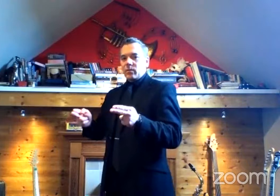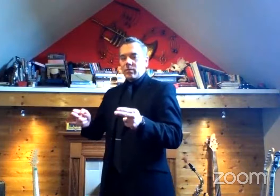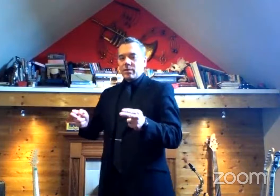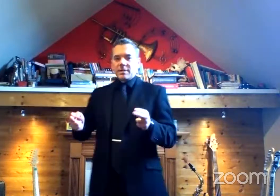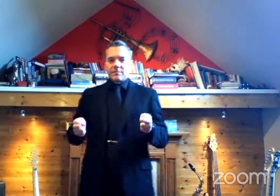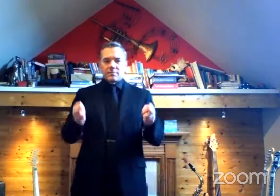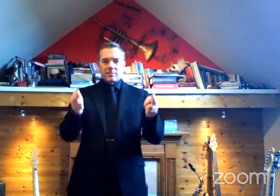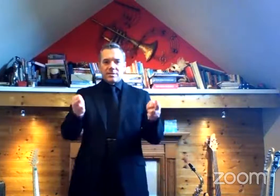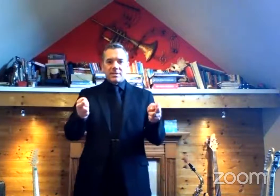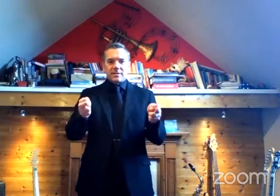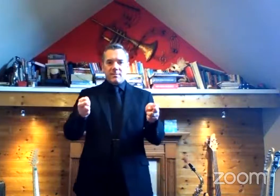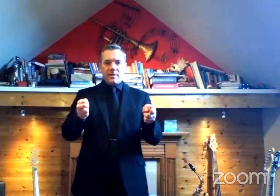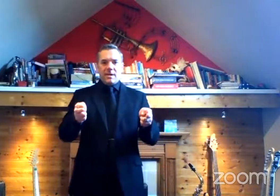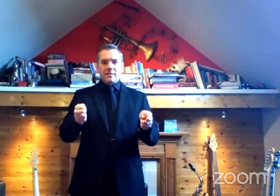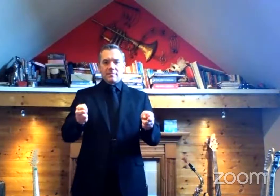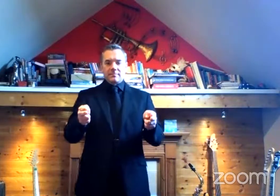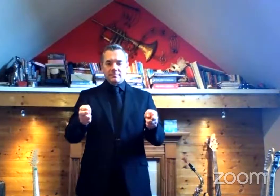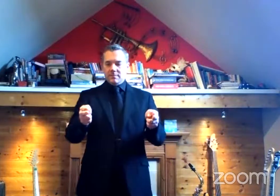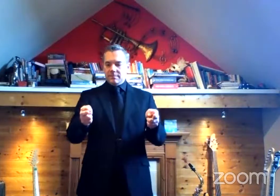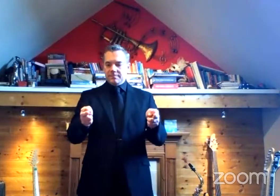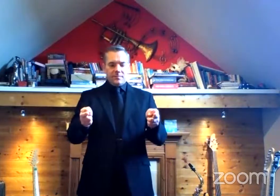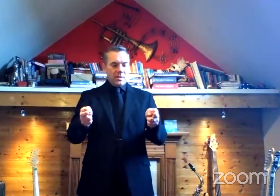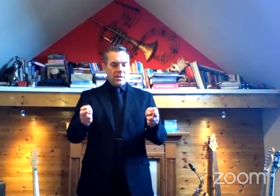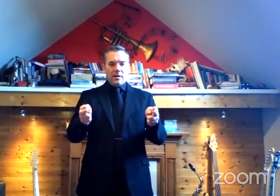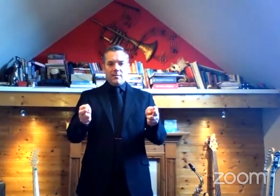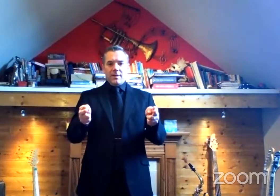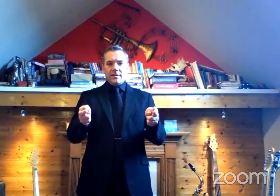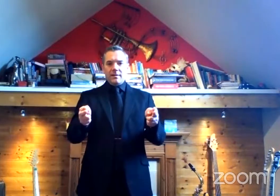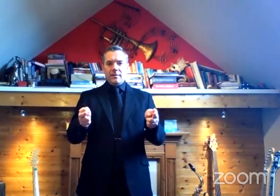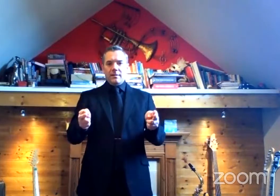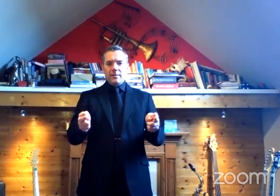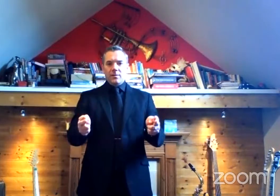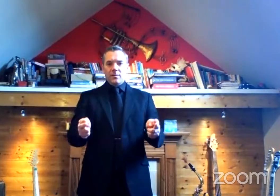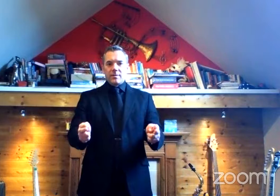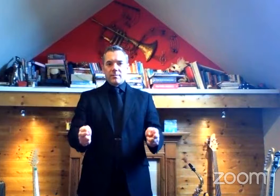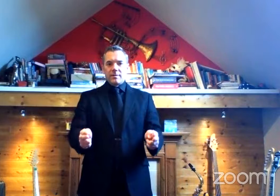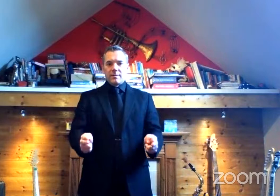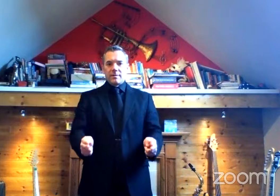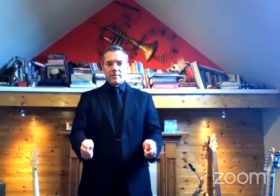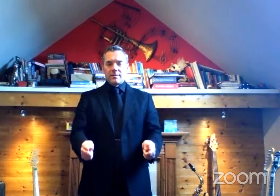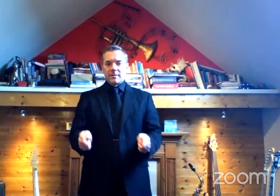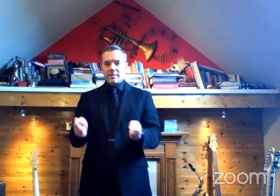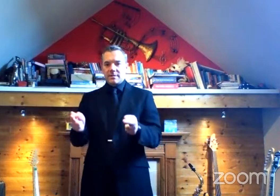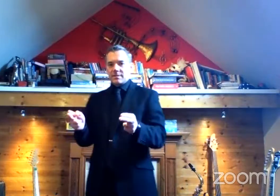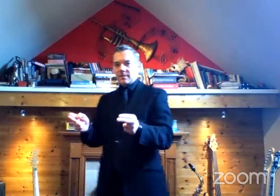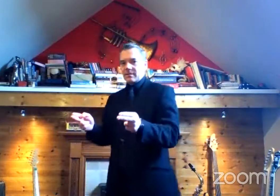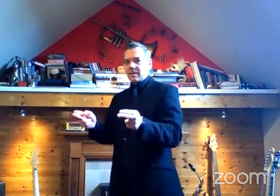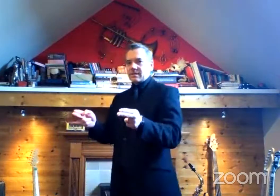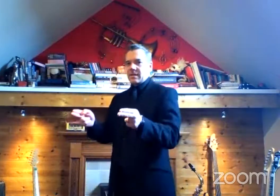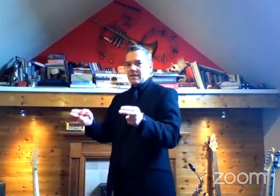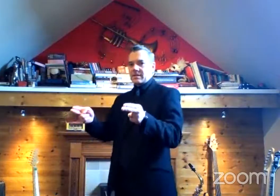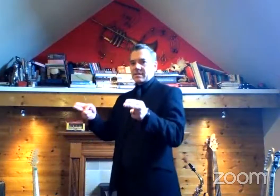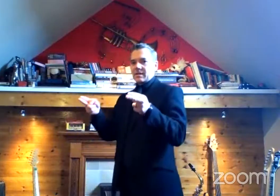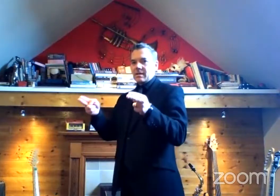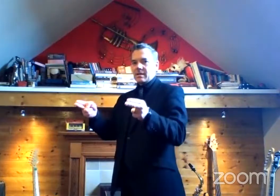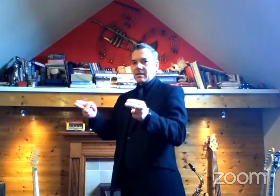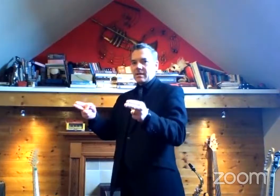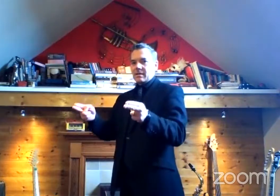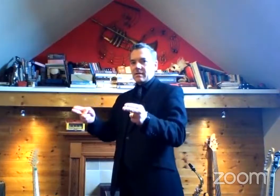And what we're going to do is we're going to sit them there and then lower them. Right? So that's slightly to the side.